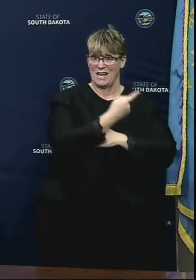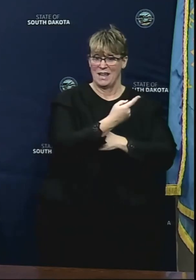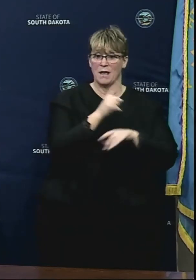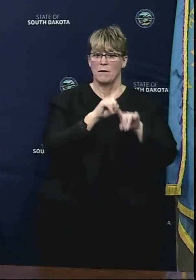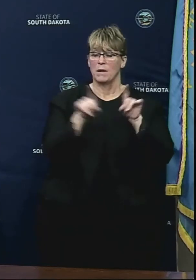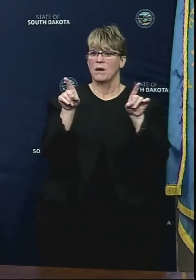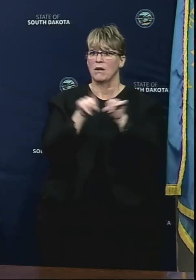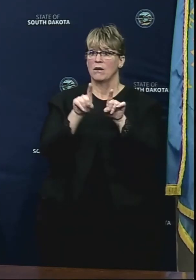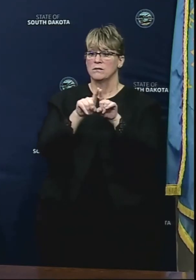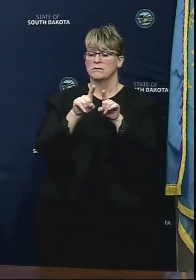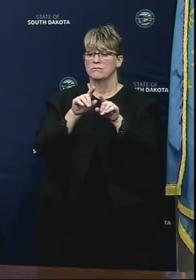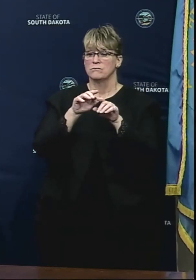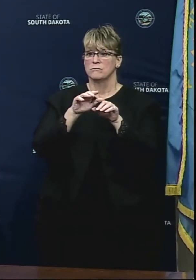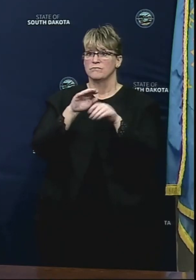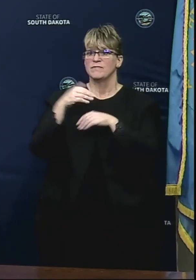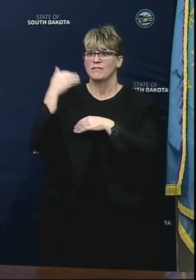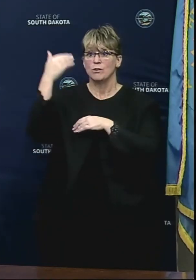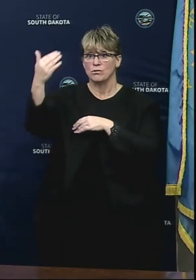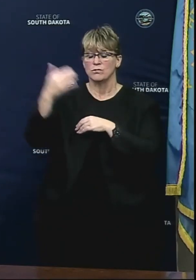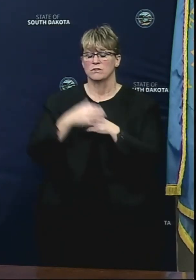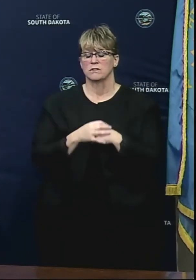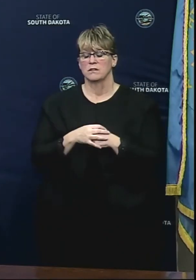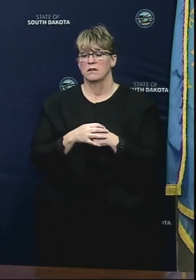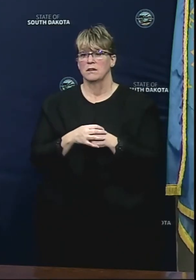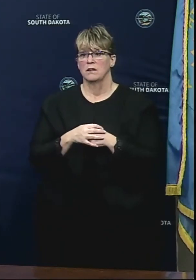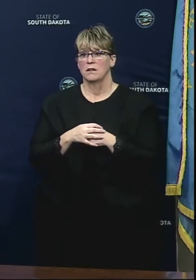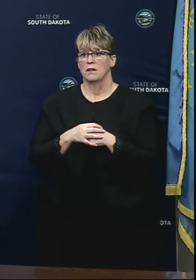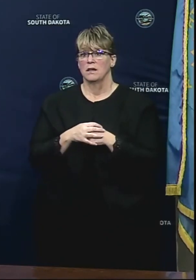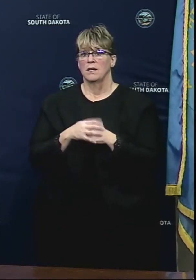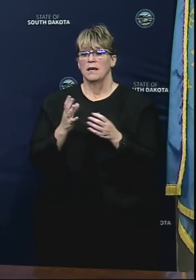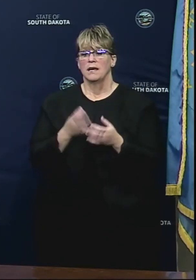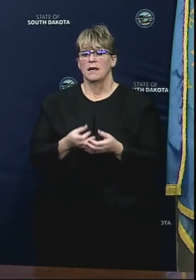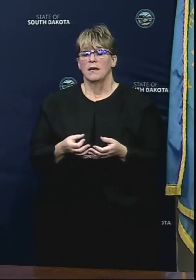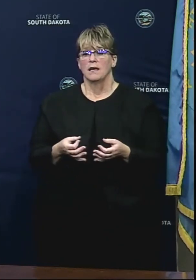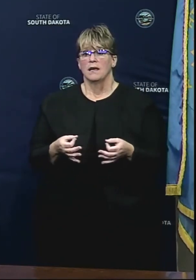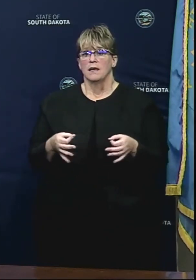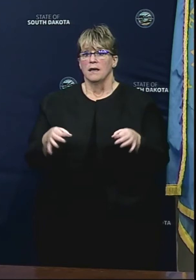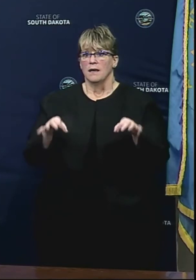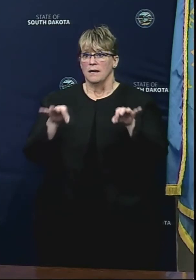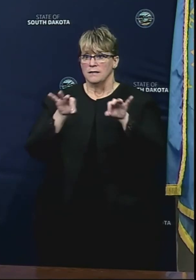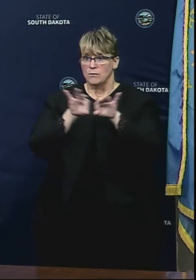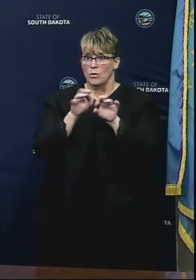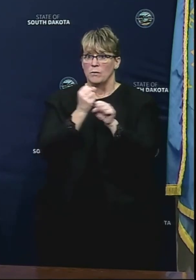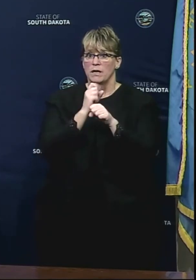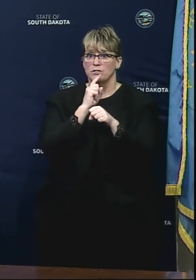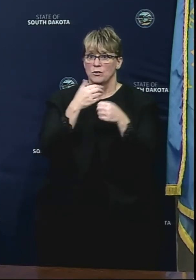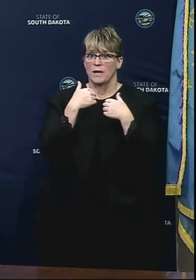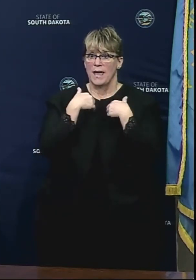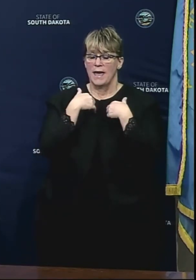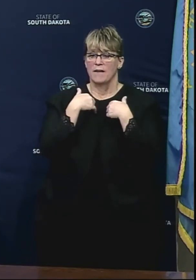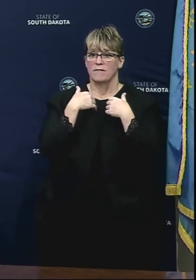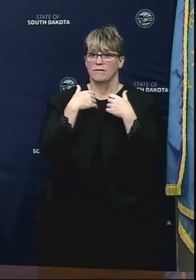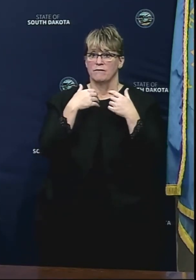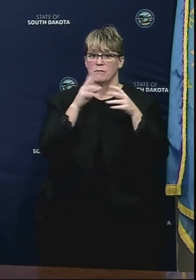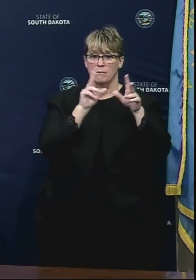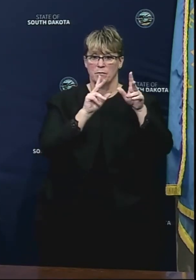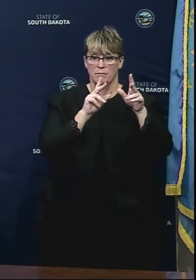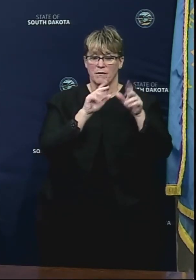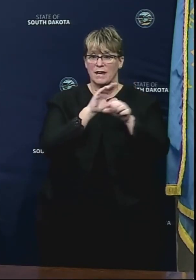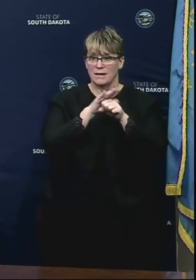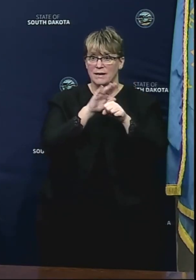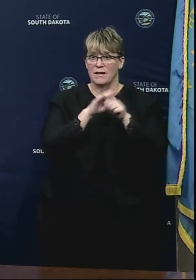future, because it's really important that we have that capability of testing individuals who are